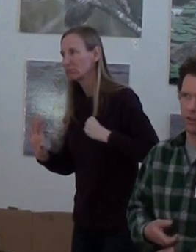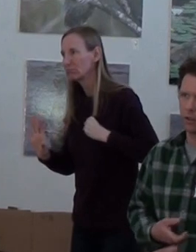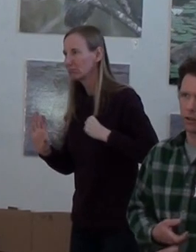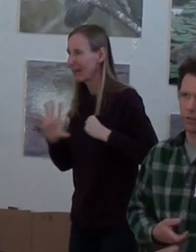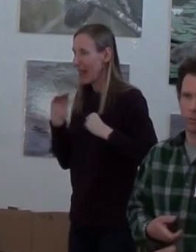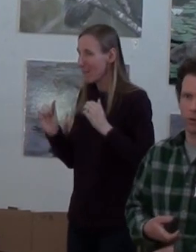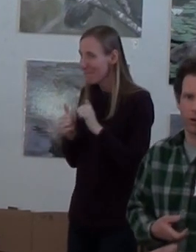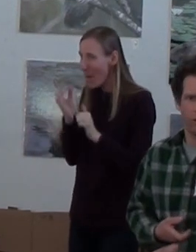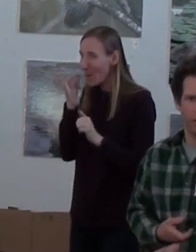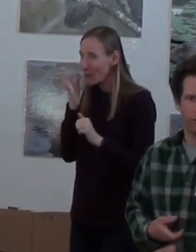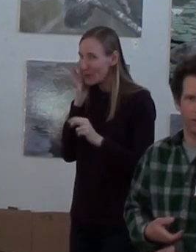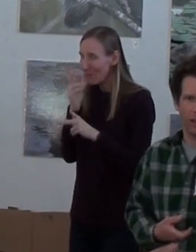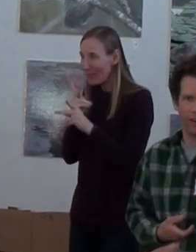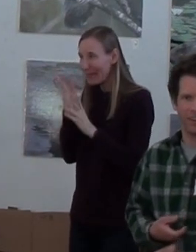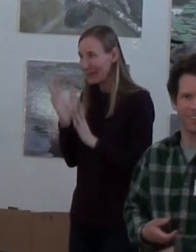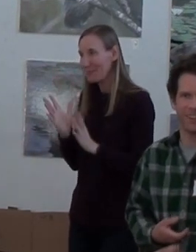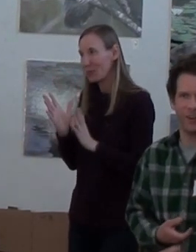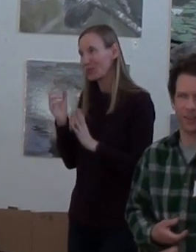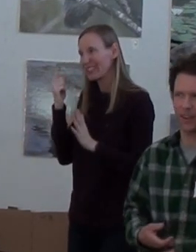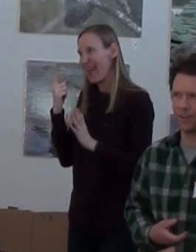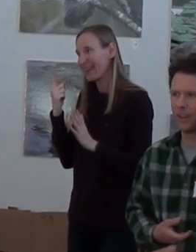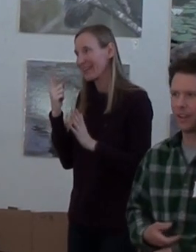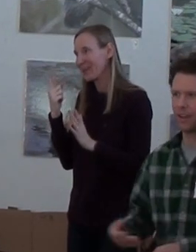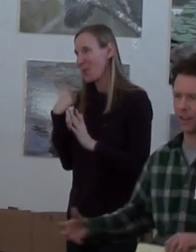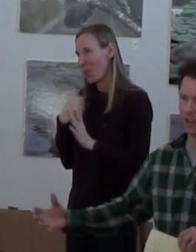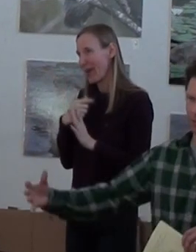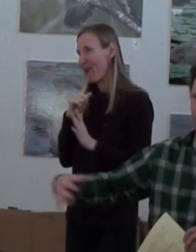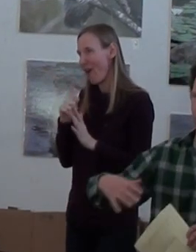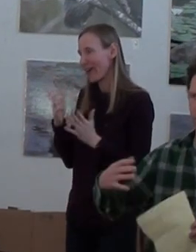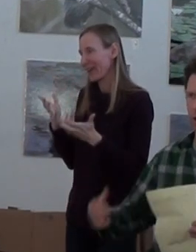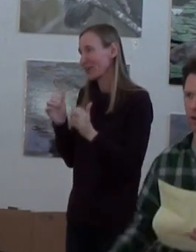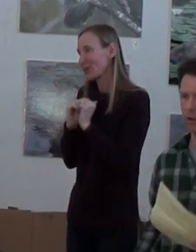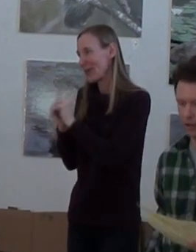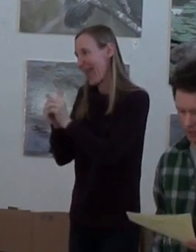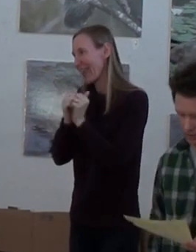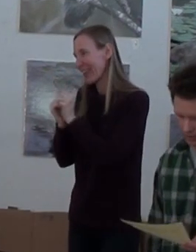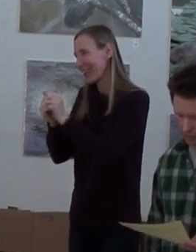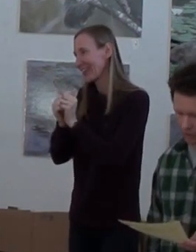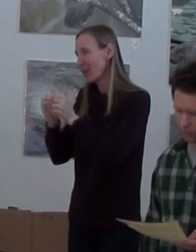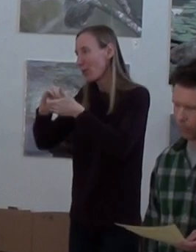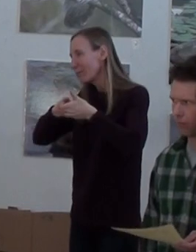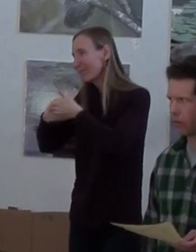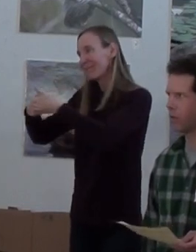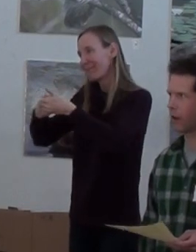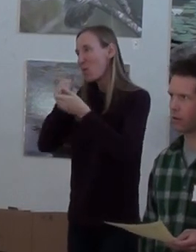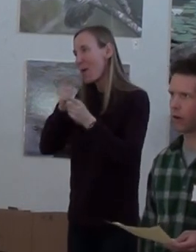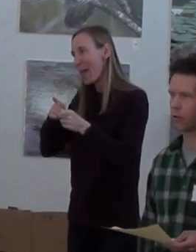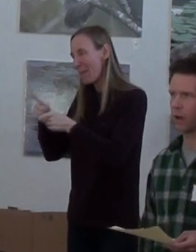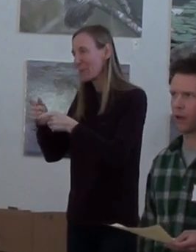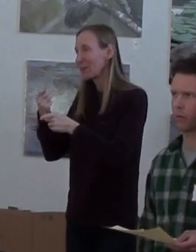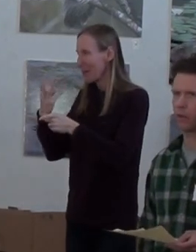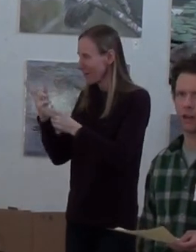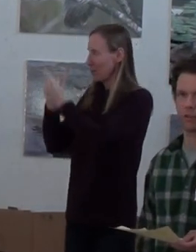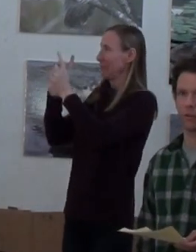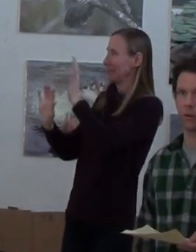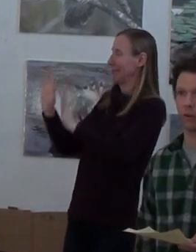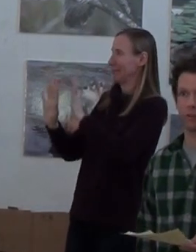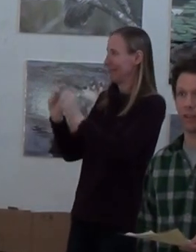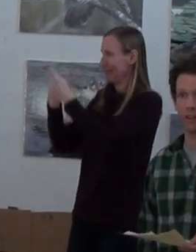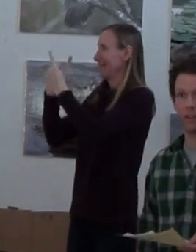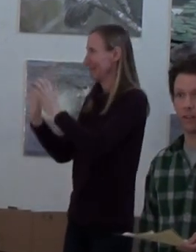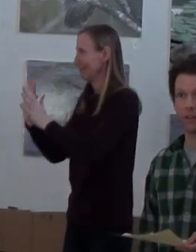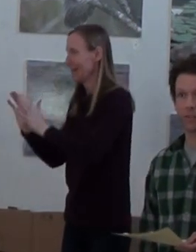easy, because we're all in this together. So it's kind of, you have that kind of sense of camaraderie. But there's a few that I've crossed paths with that I just